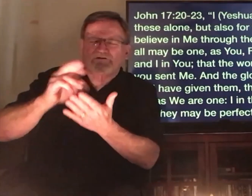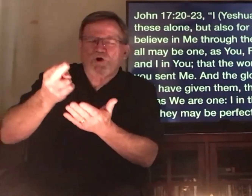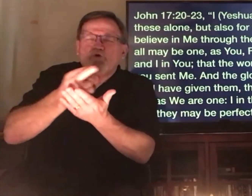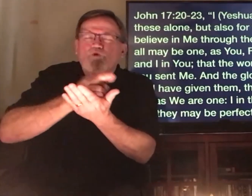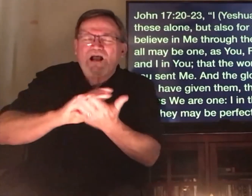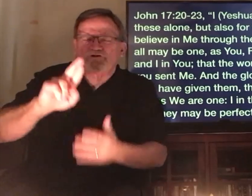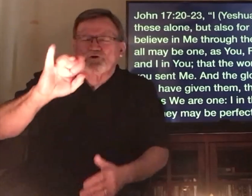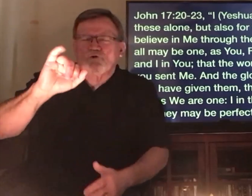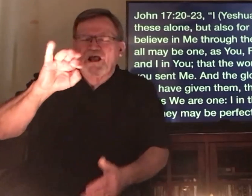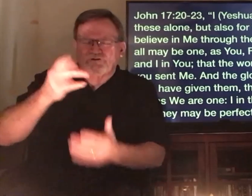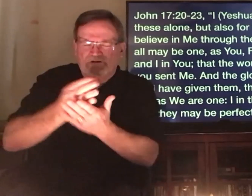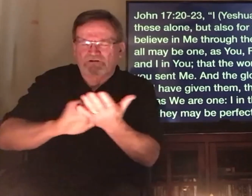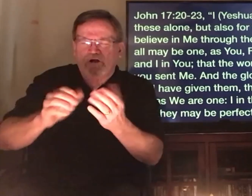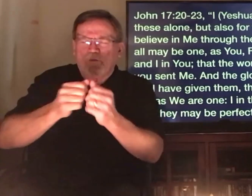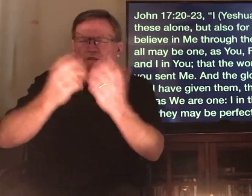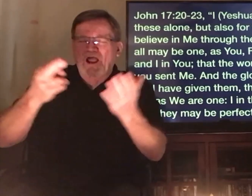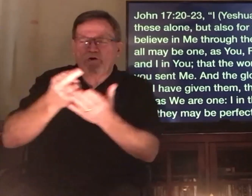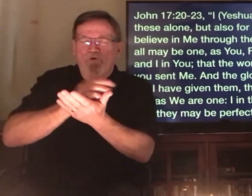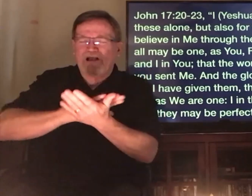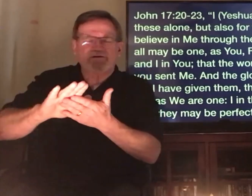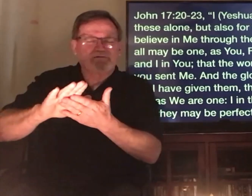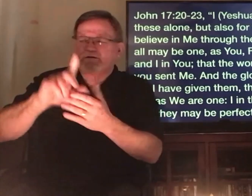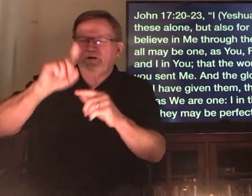That glory I gave to them. You see the glory, hallelujah,